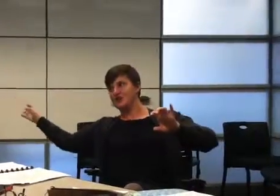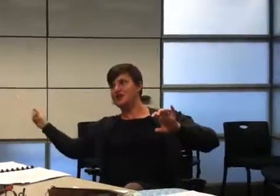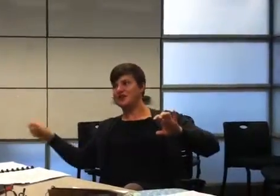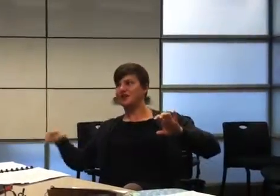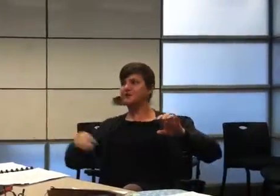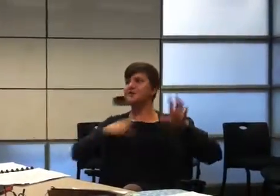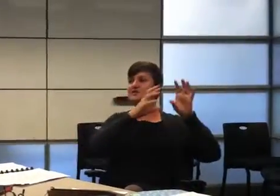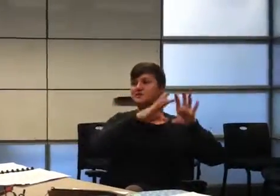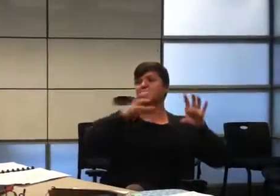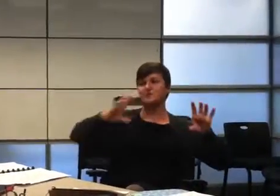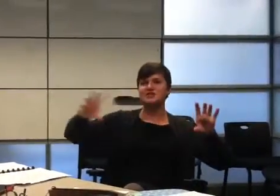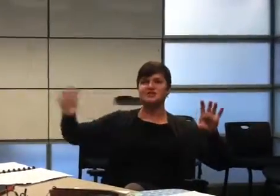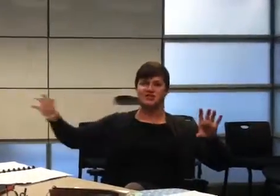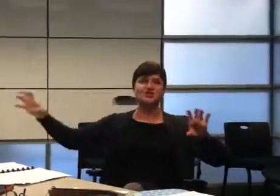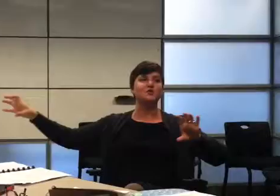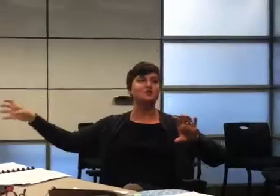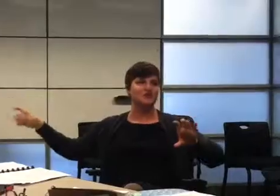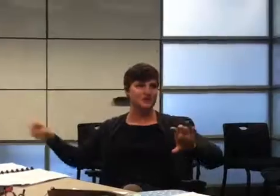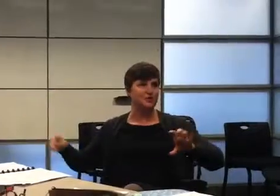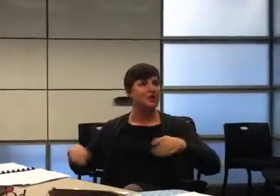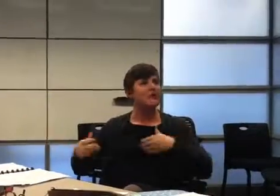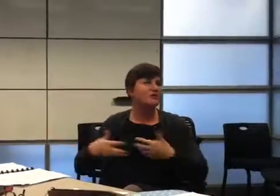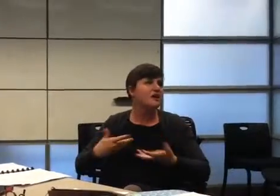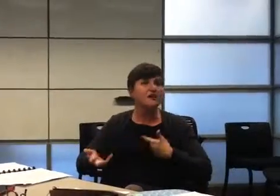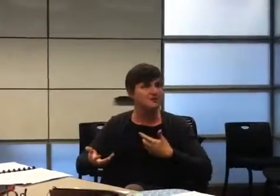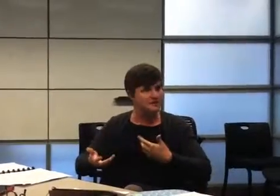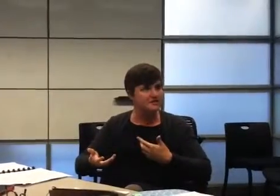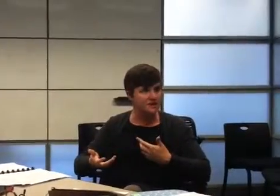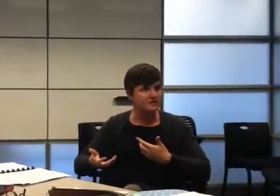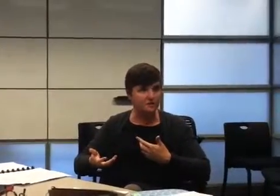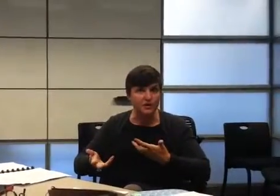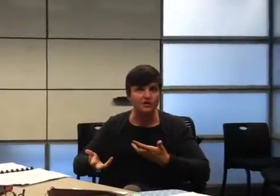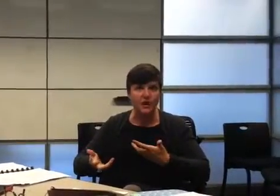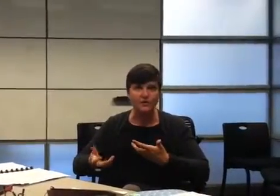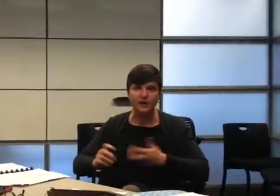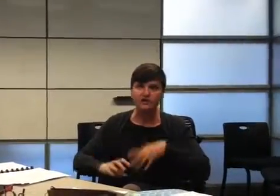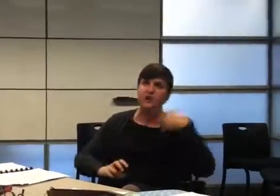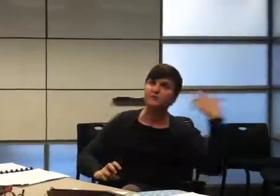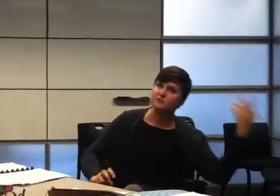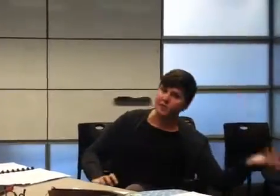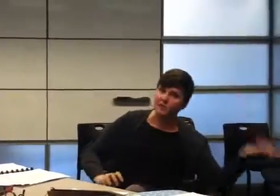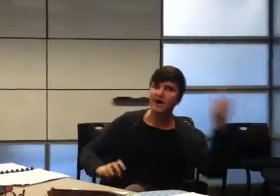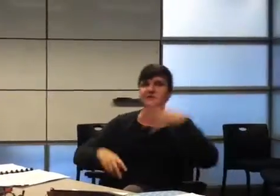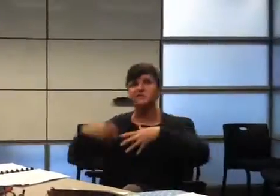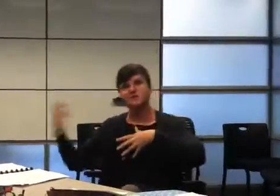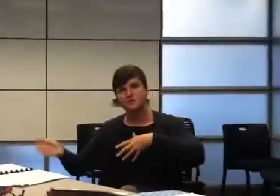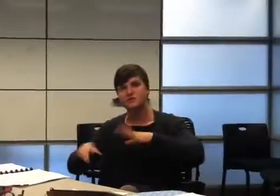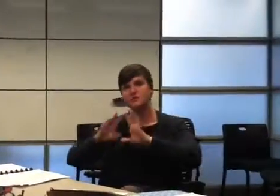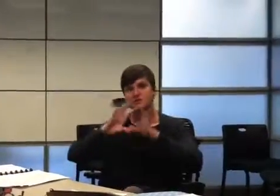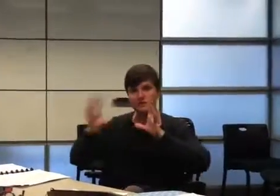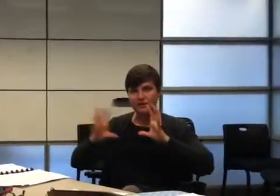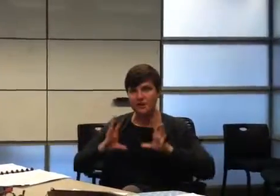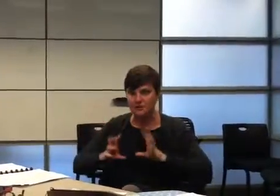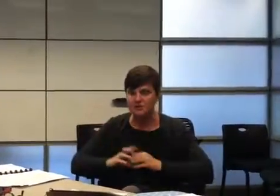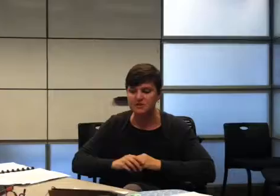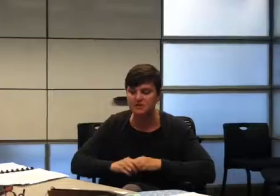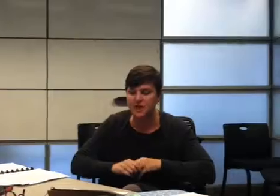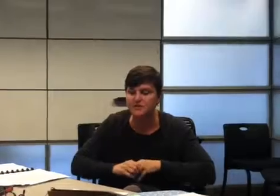occur in, and what is the order in which it is shown to you? But a lot of pieces actually work that way. You have backstories, forward stories, and so that helps them to track